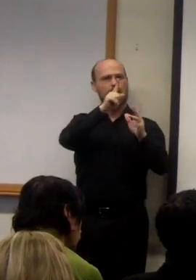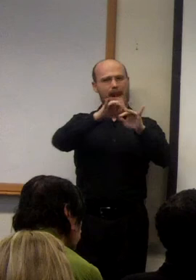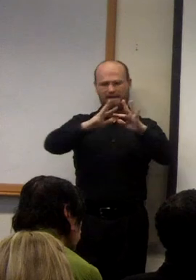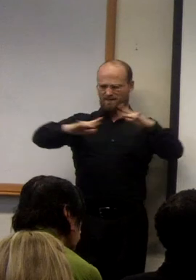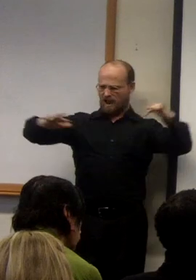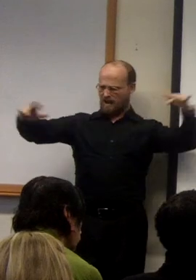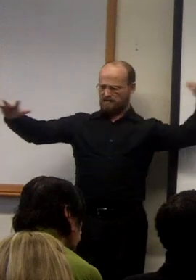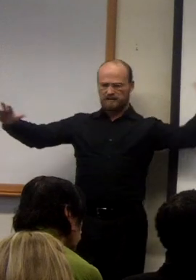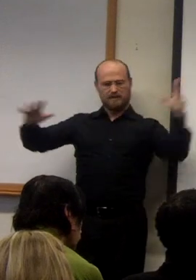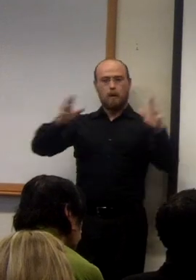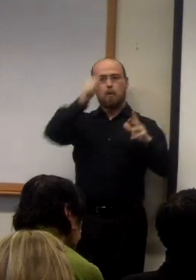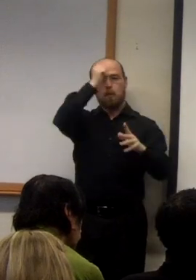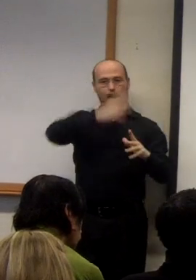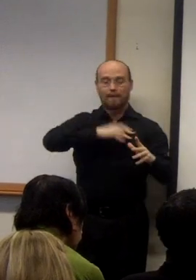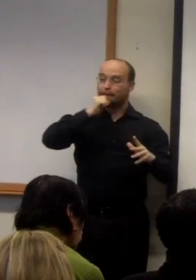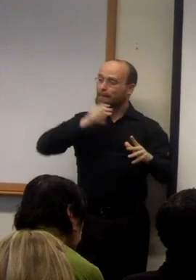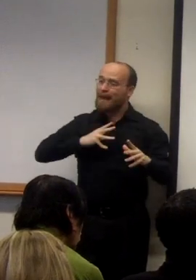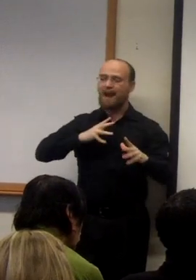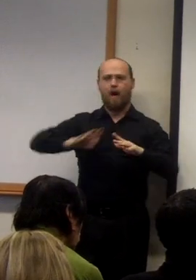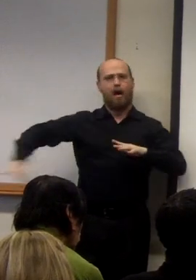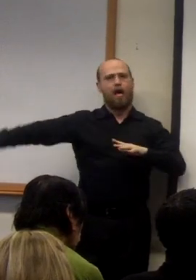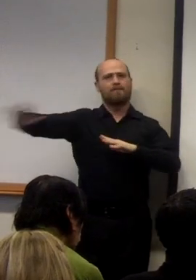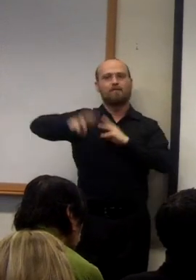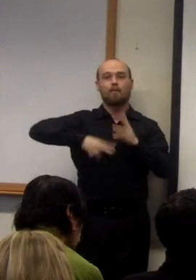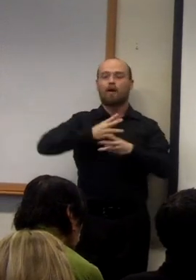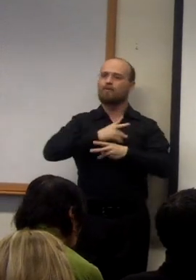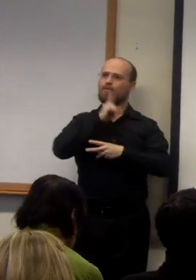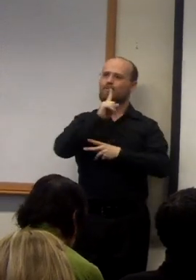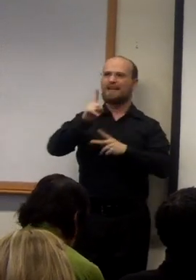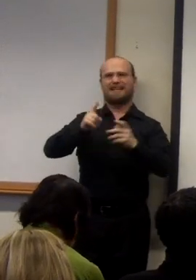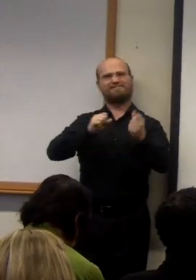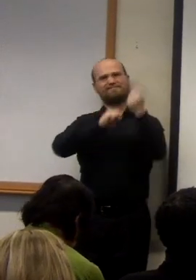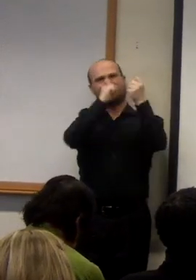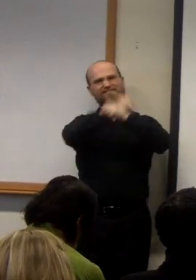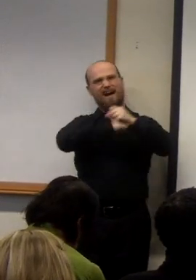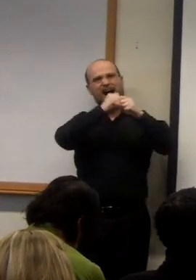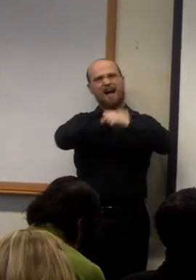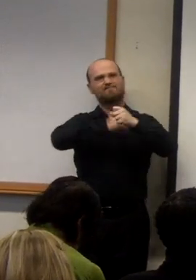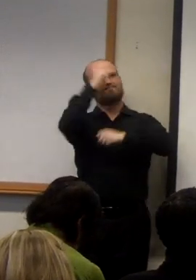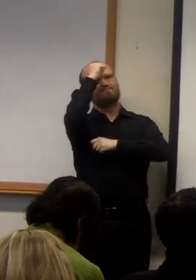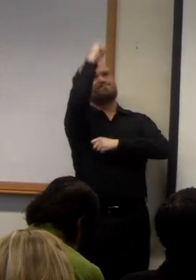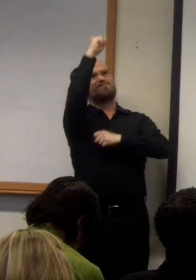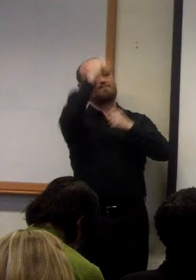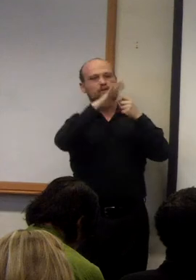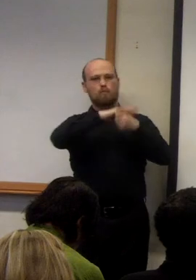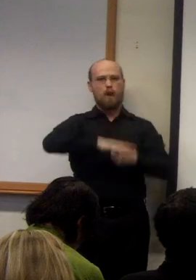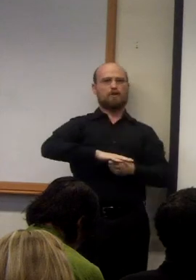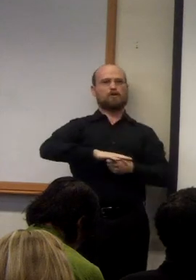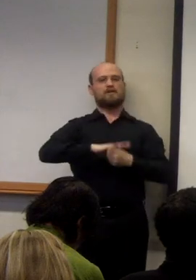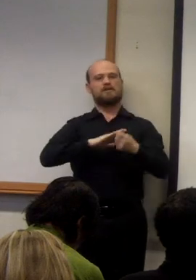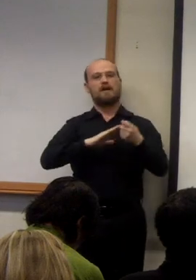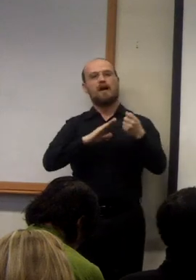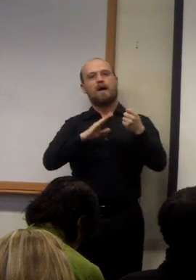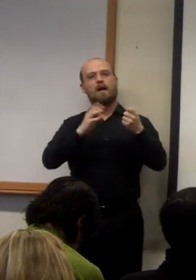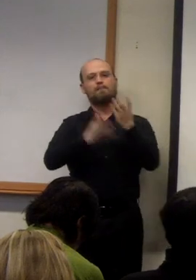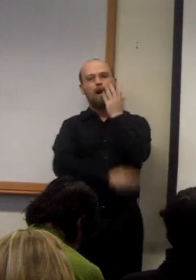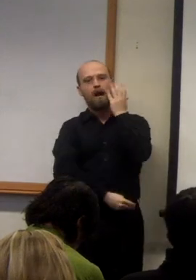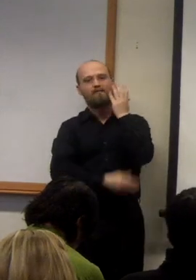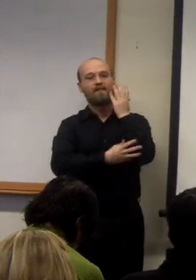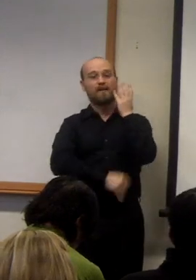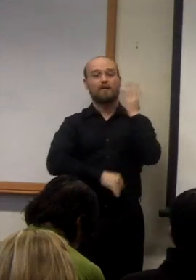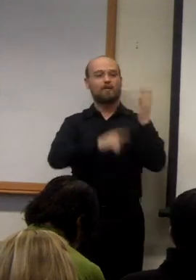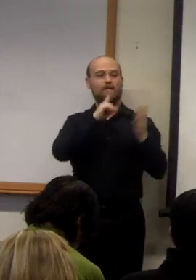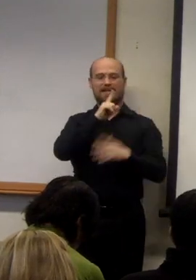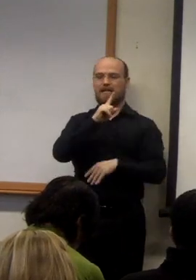all over the world who are doing some great and powerful things, fighting against oppression, fighting against poverty, right? Fighting against any